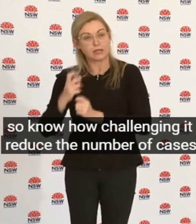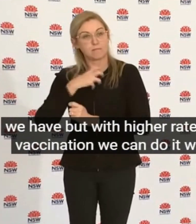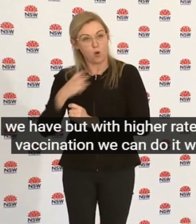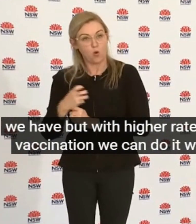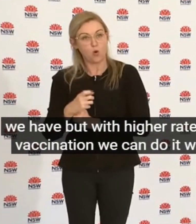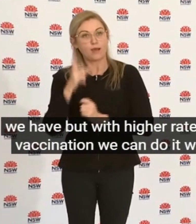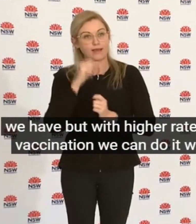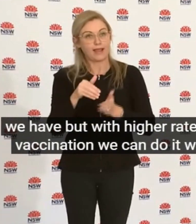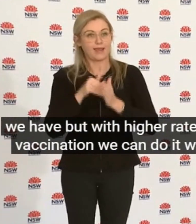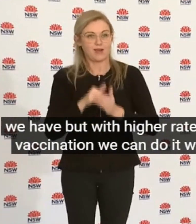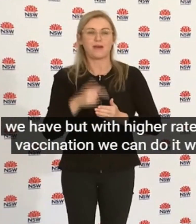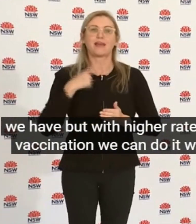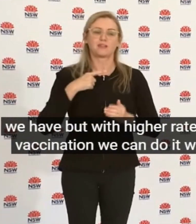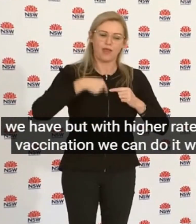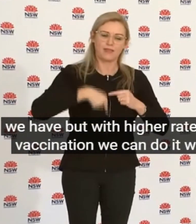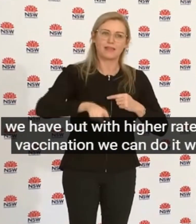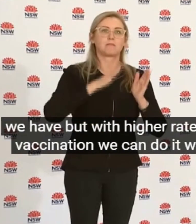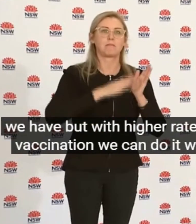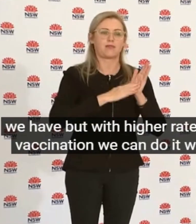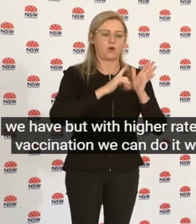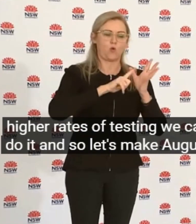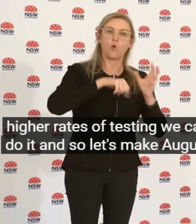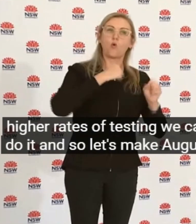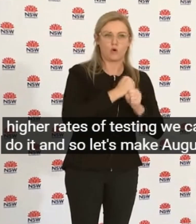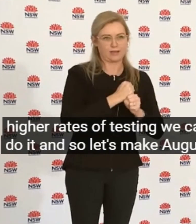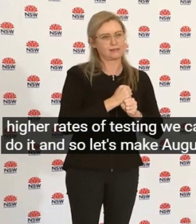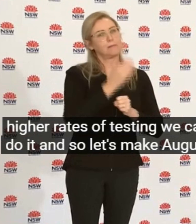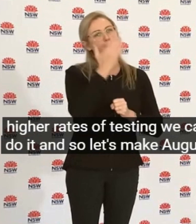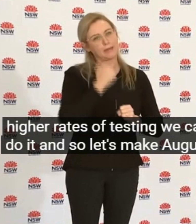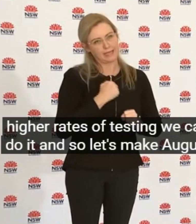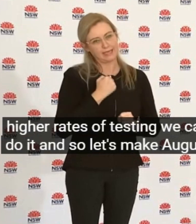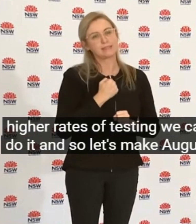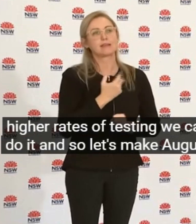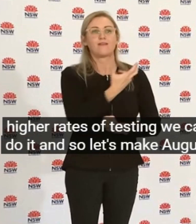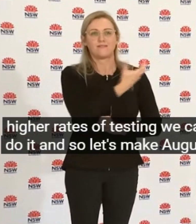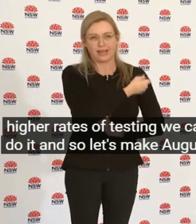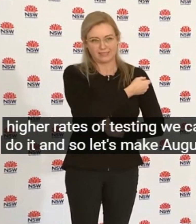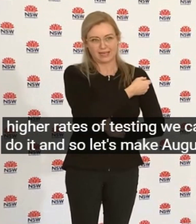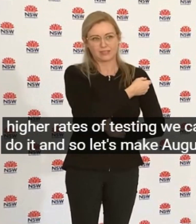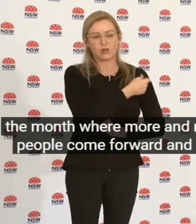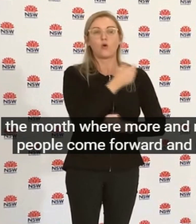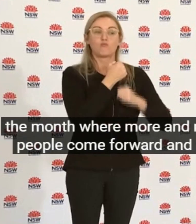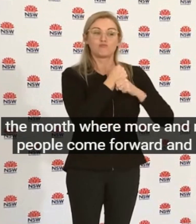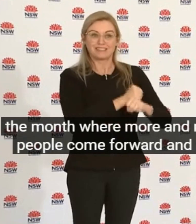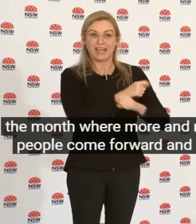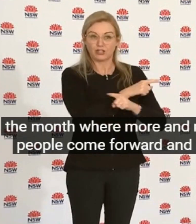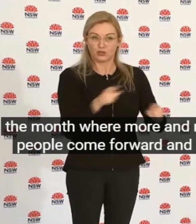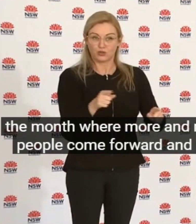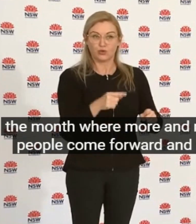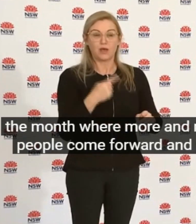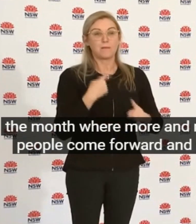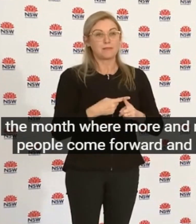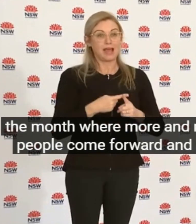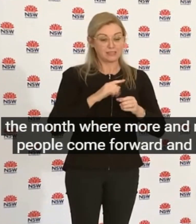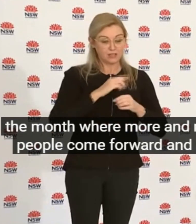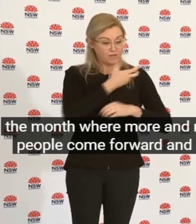August the month where more and more people come forward and get vaccinated, because the vaccine is protecting human life, it's keeping people out of hospital, but it's also helping reduce